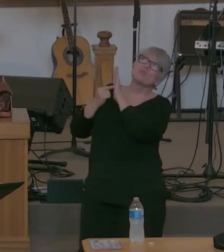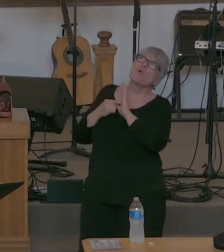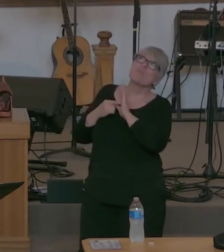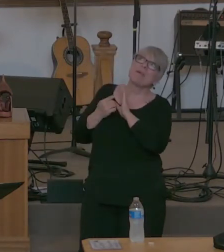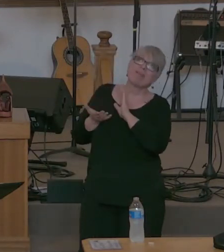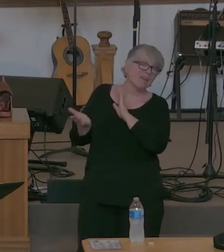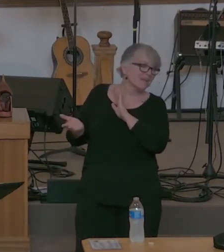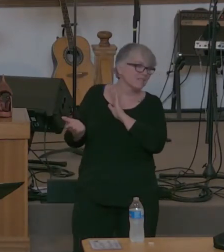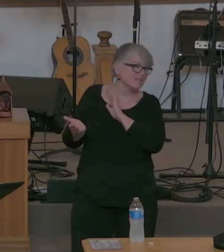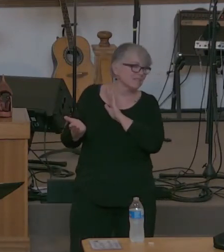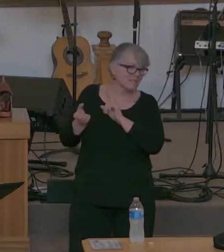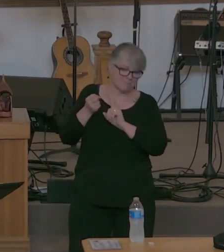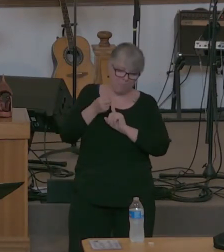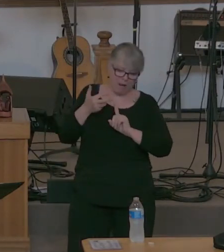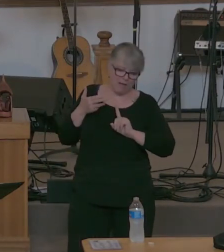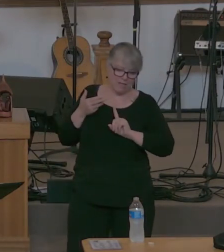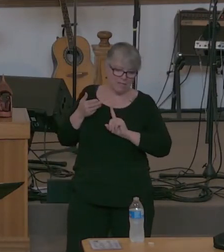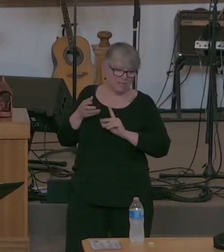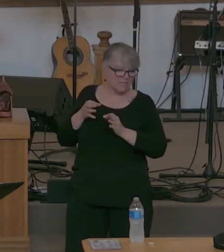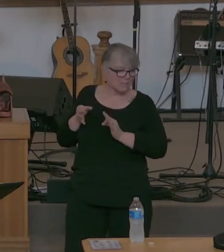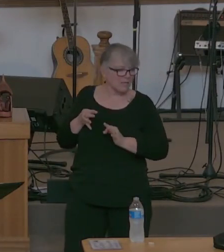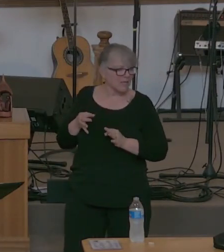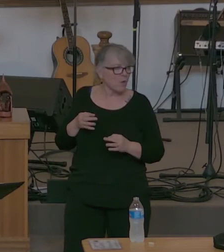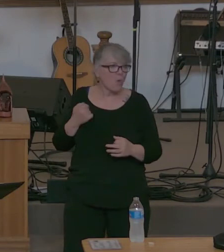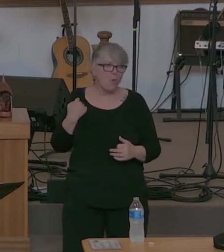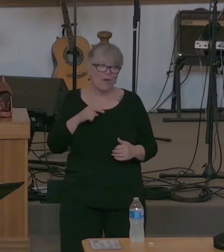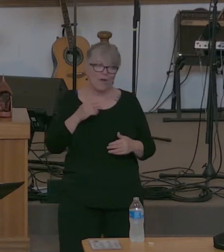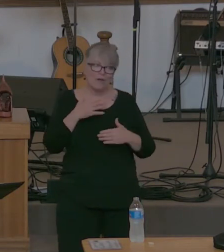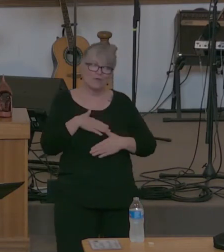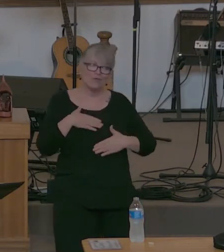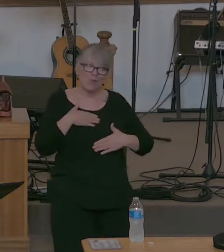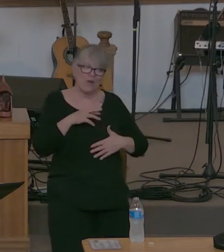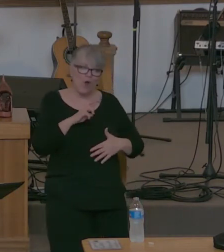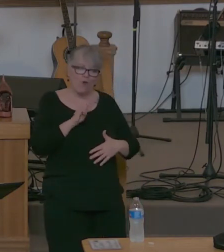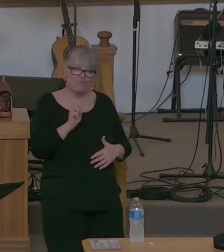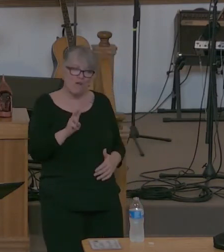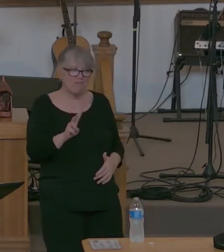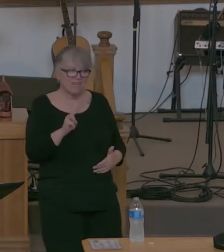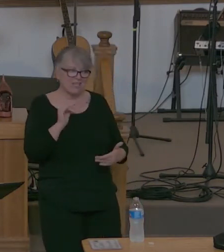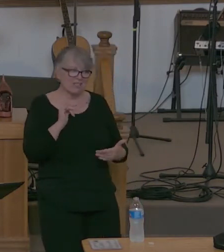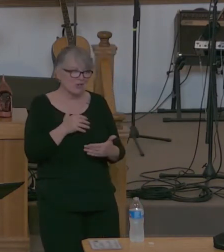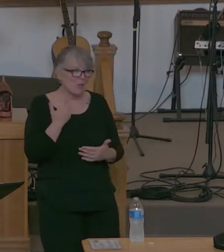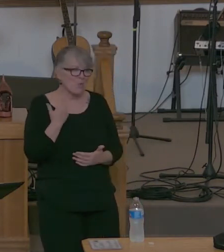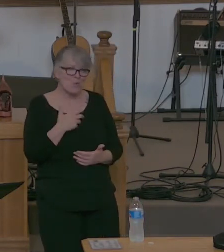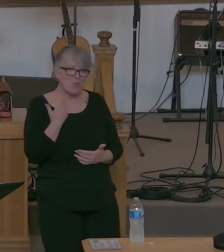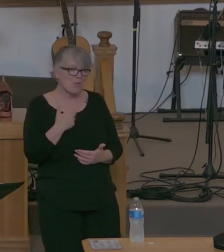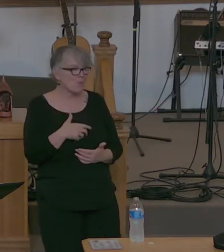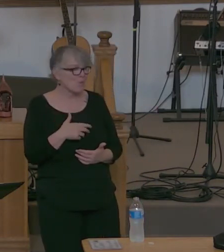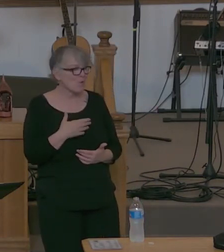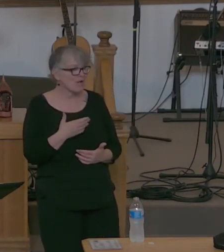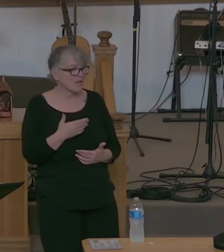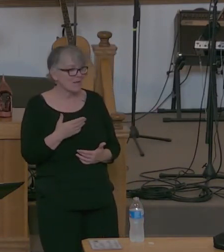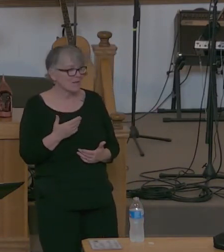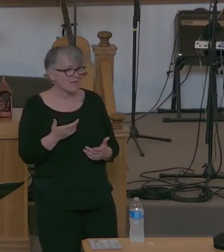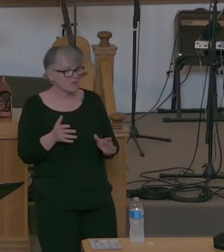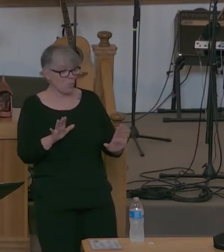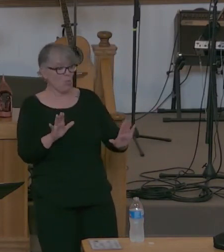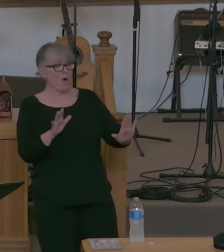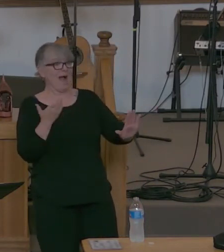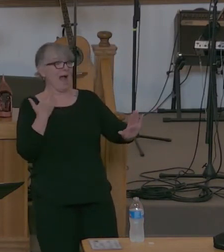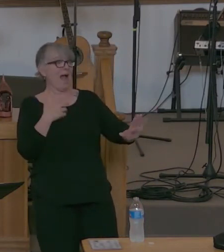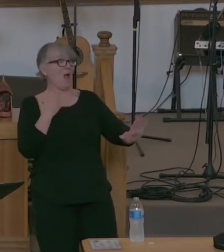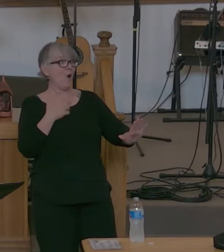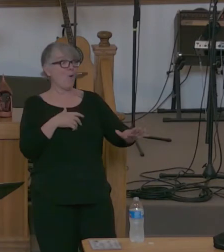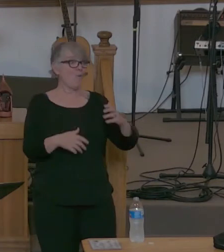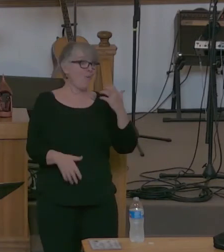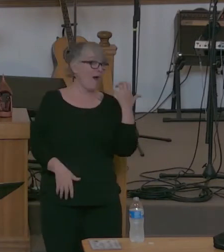some stuff. I mean, we're having a blast with this Revelation study that we're doing. And things are going, woo, you know, woo.